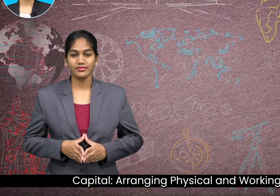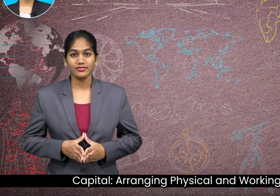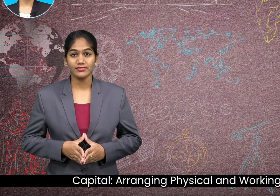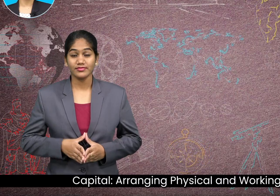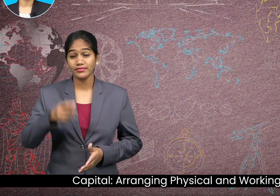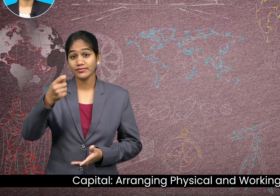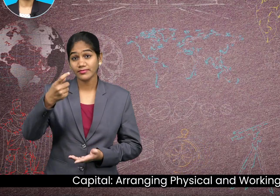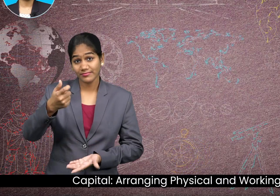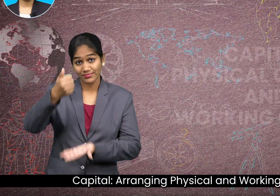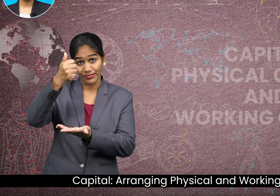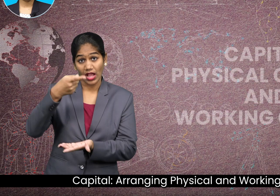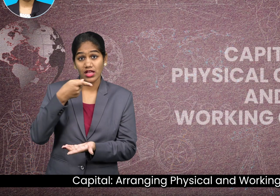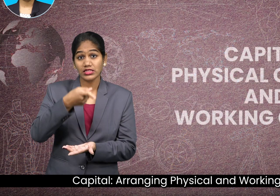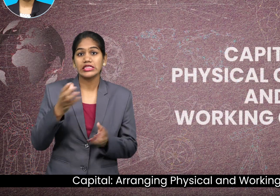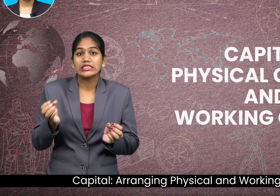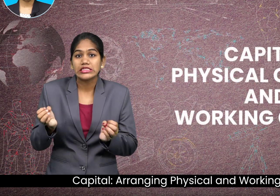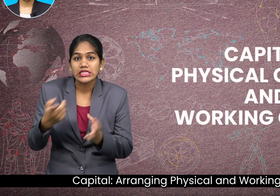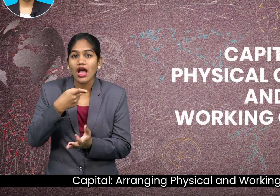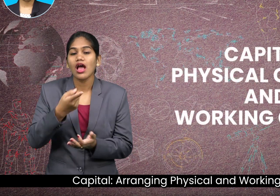Capital.